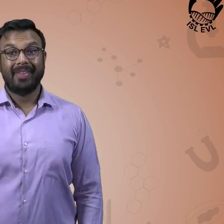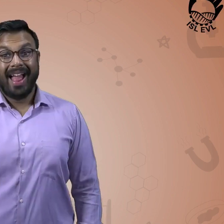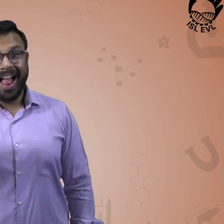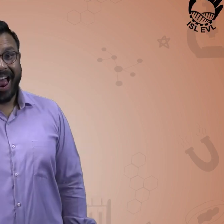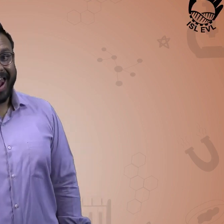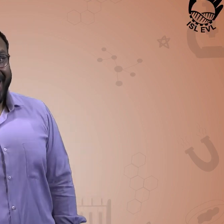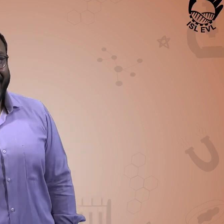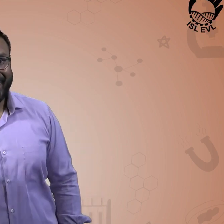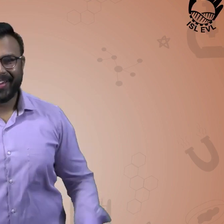Hello, hello.